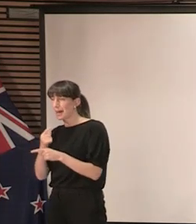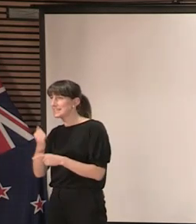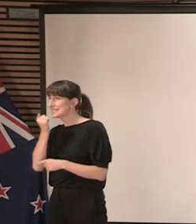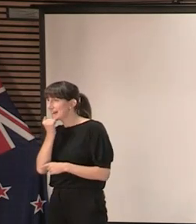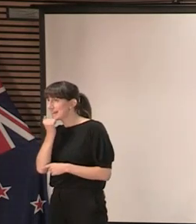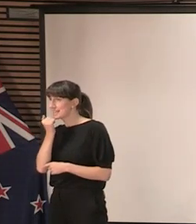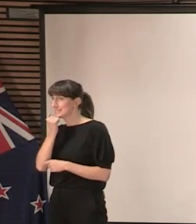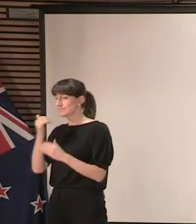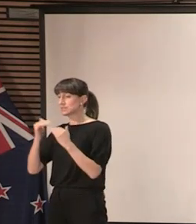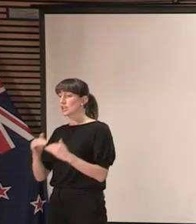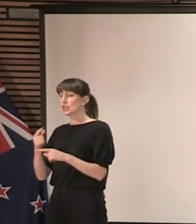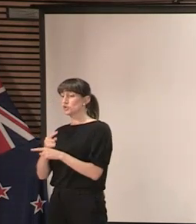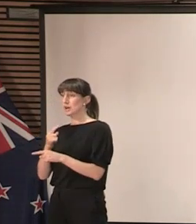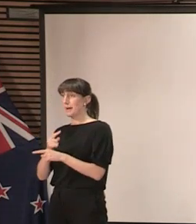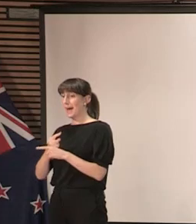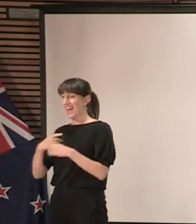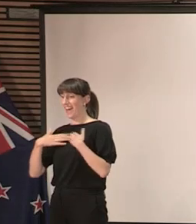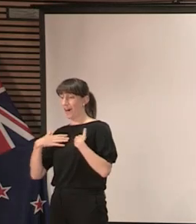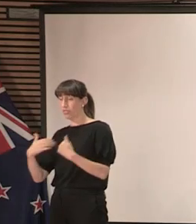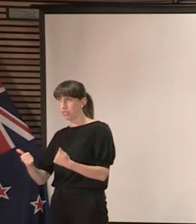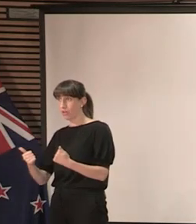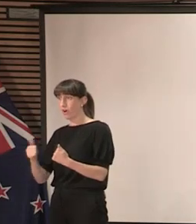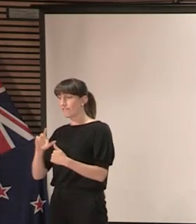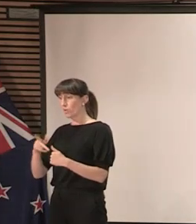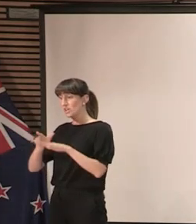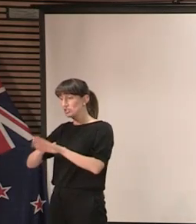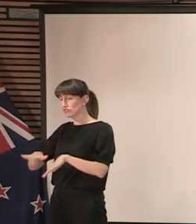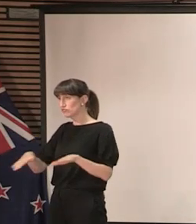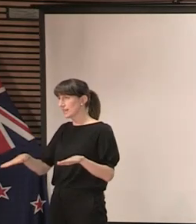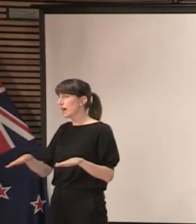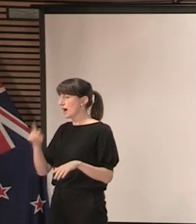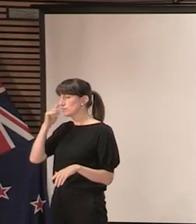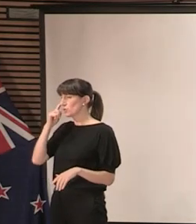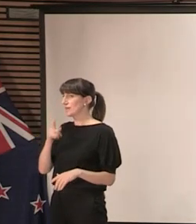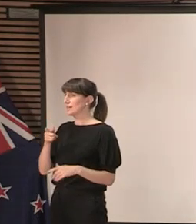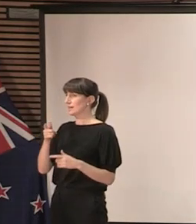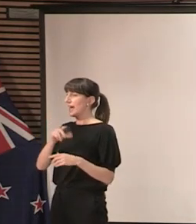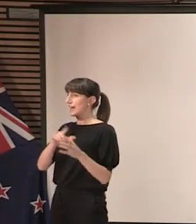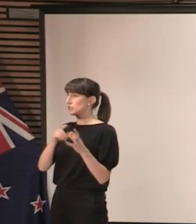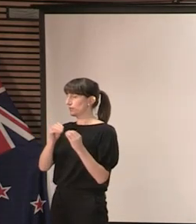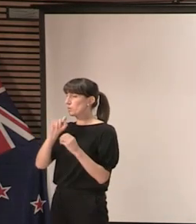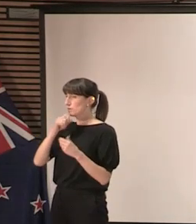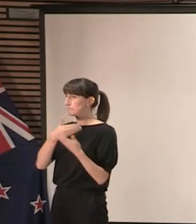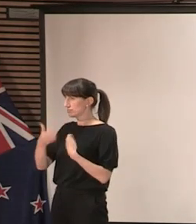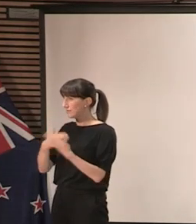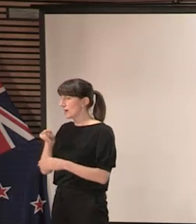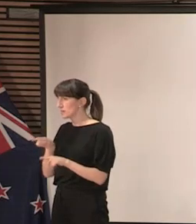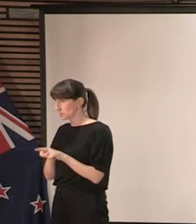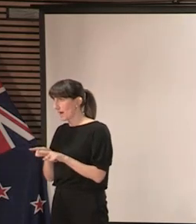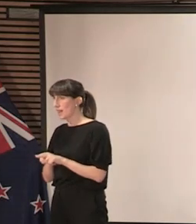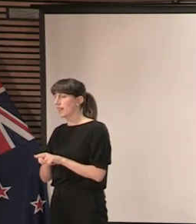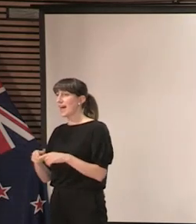around the spread of COVID-19 amongst children, and I'm sure the Director-General will also comment on that. How our response in education